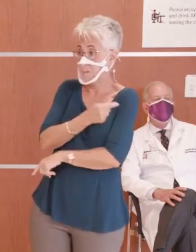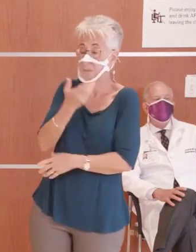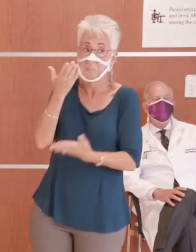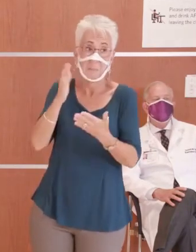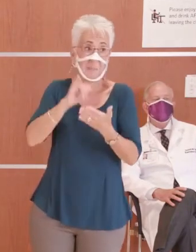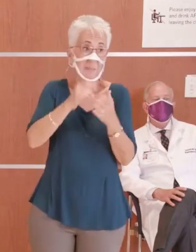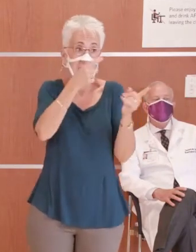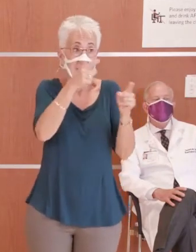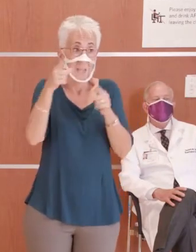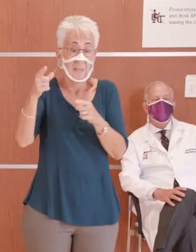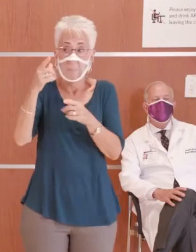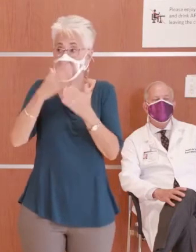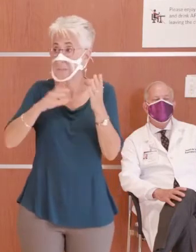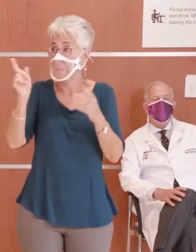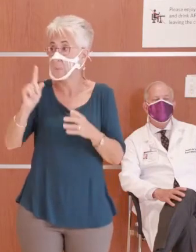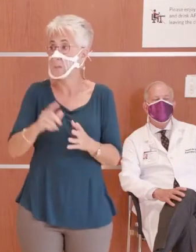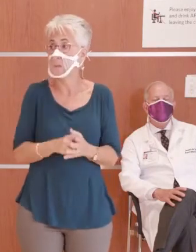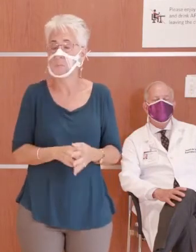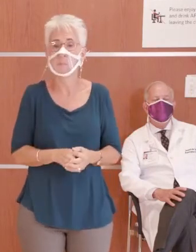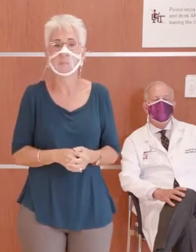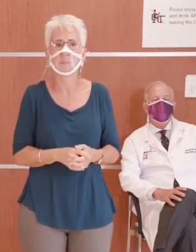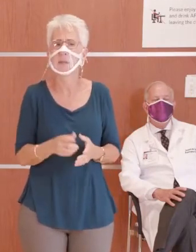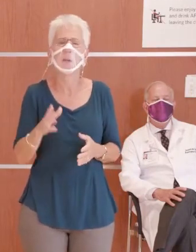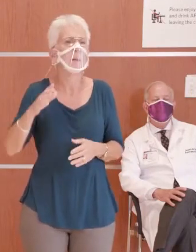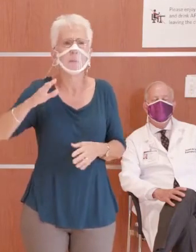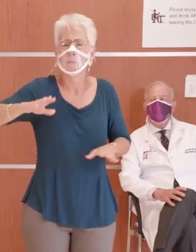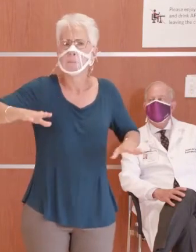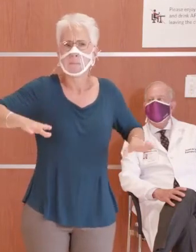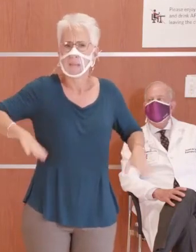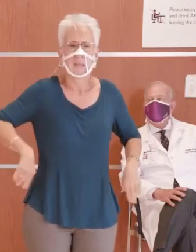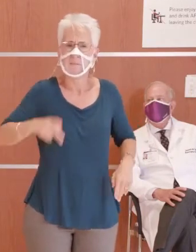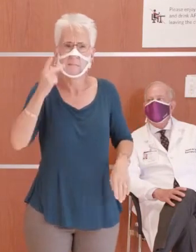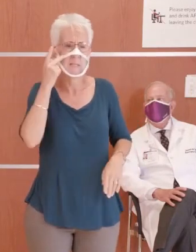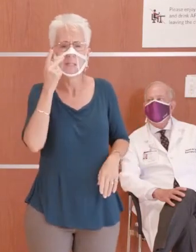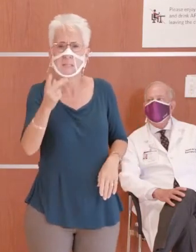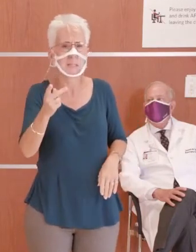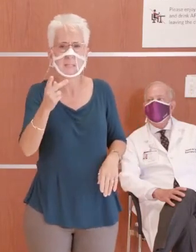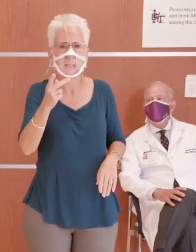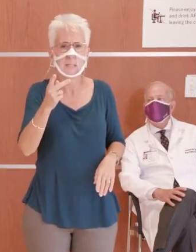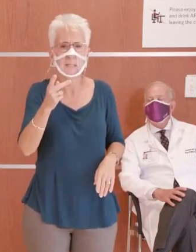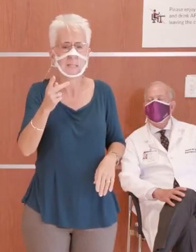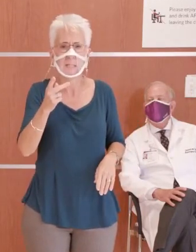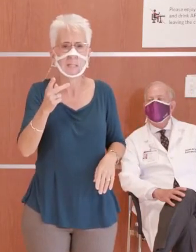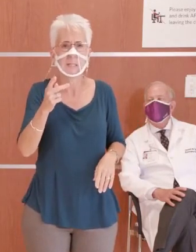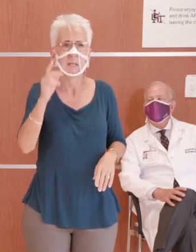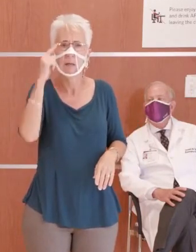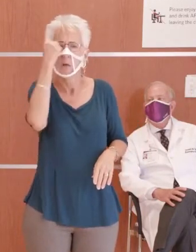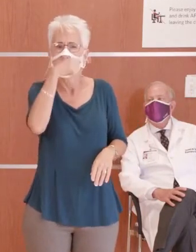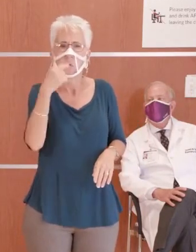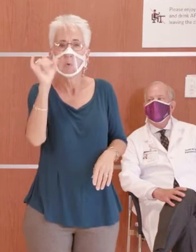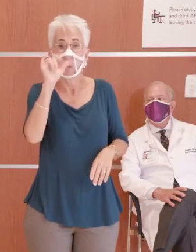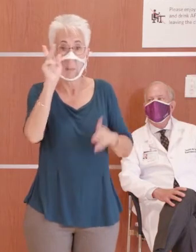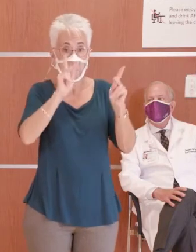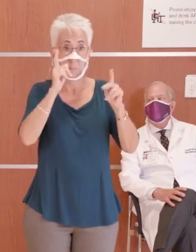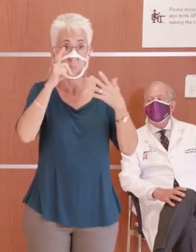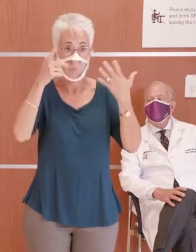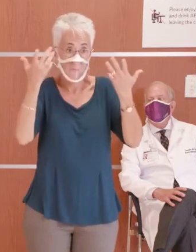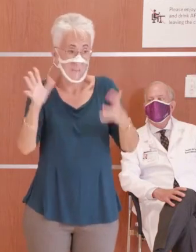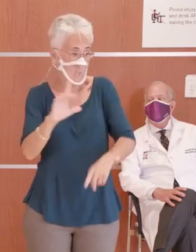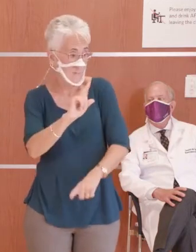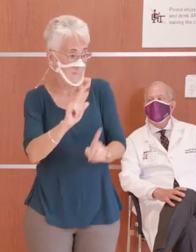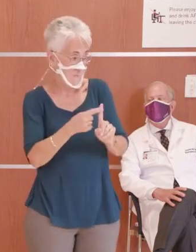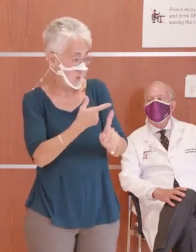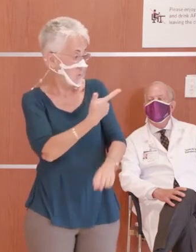a little bit in different parts of the Commonwealth. We haven't really seen that at any great numbers. It really looks like the people who have gotten their